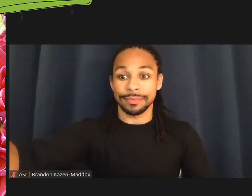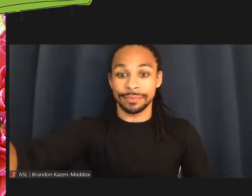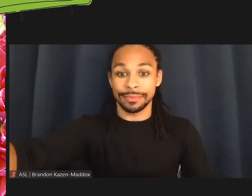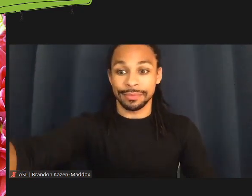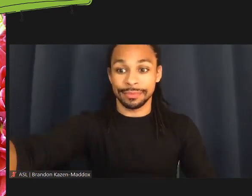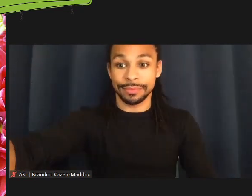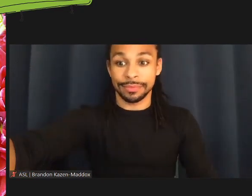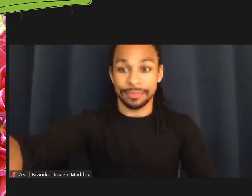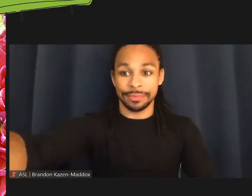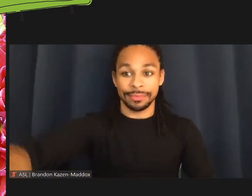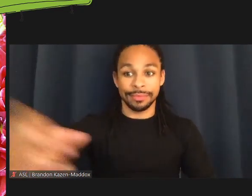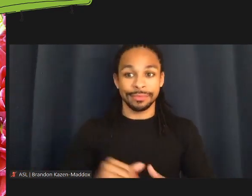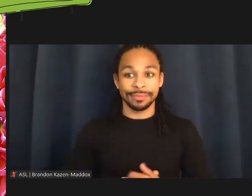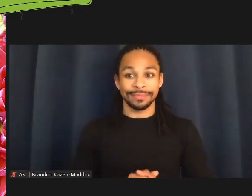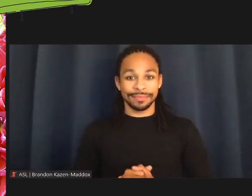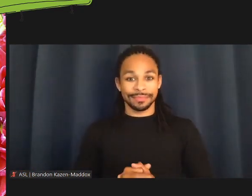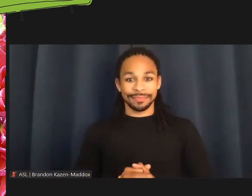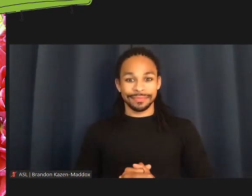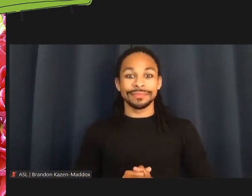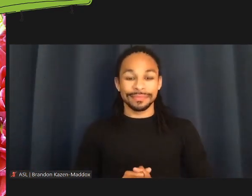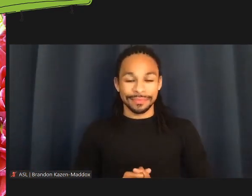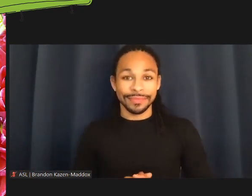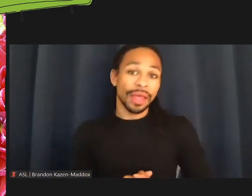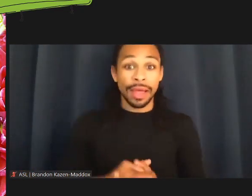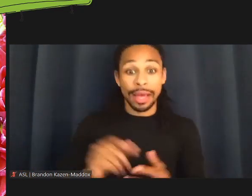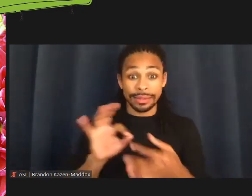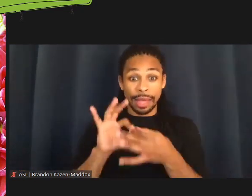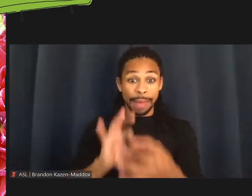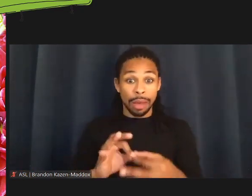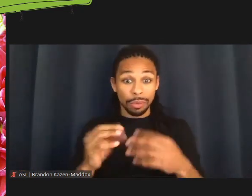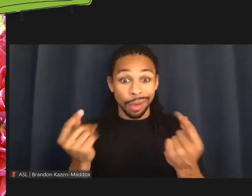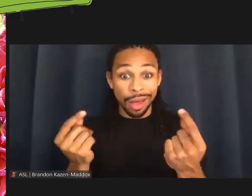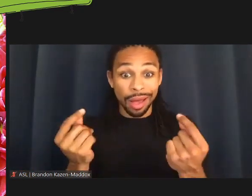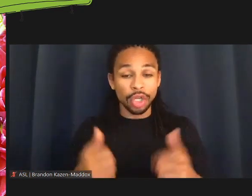And it is about surviving.